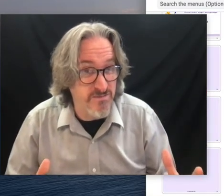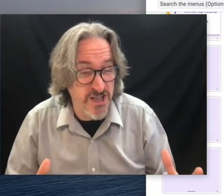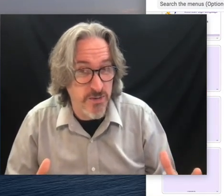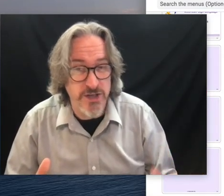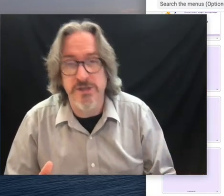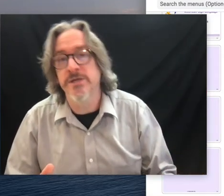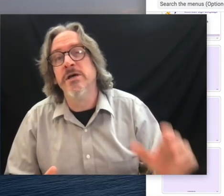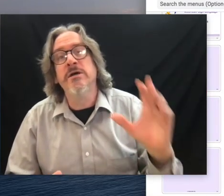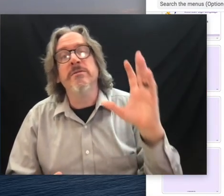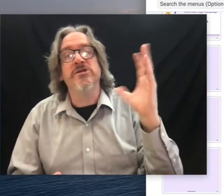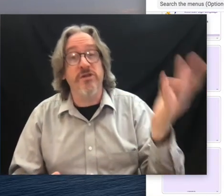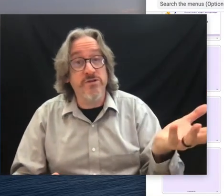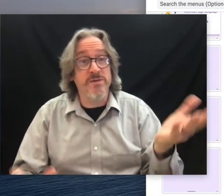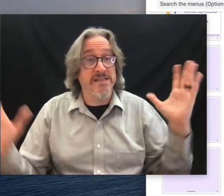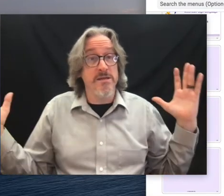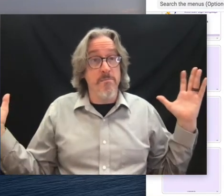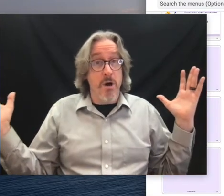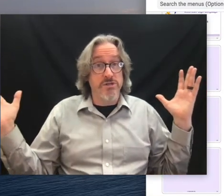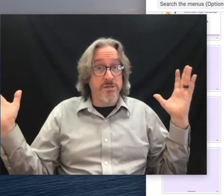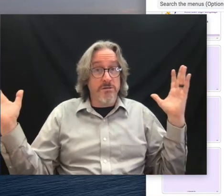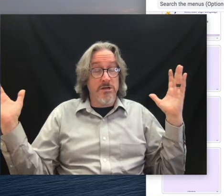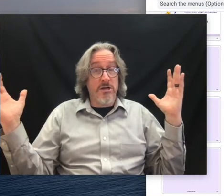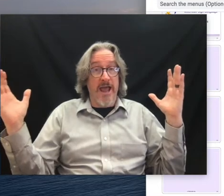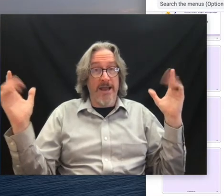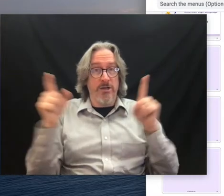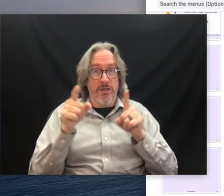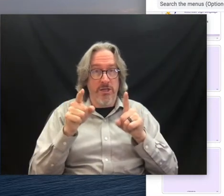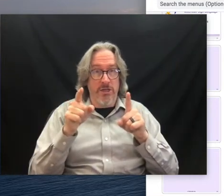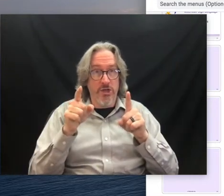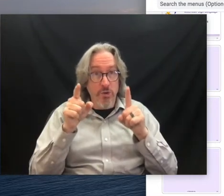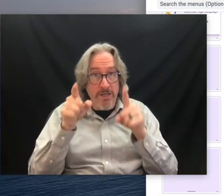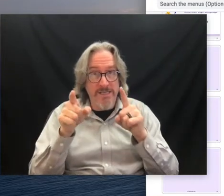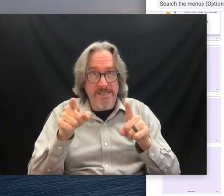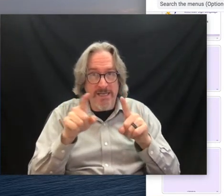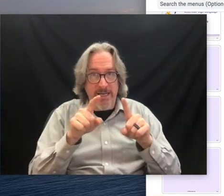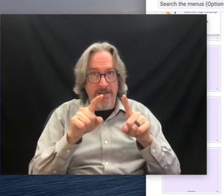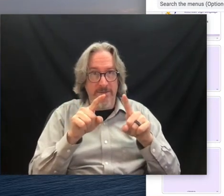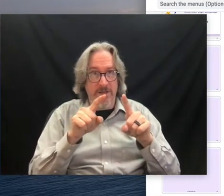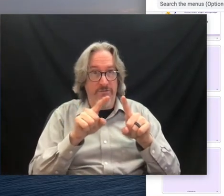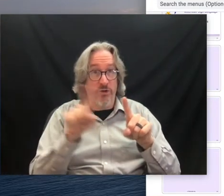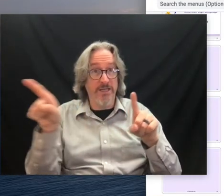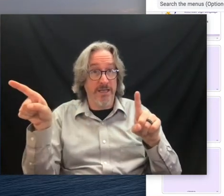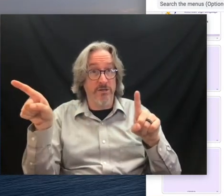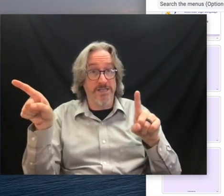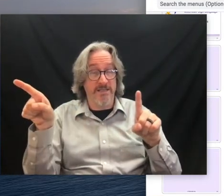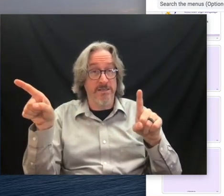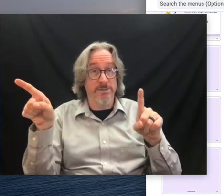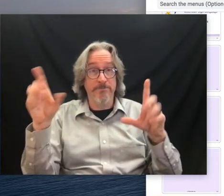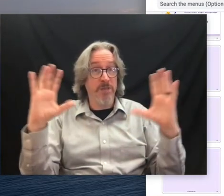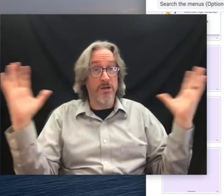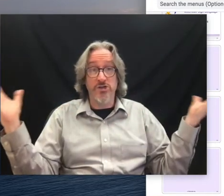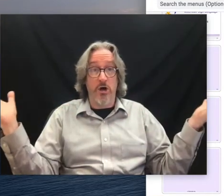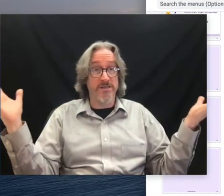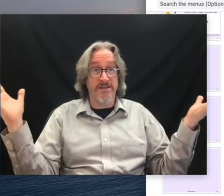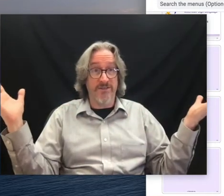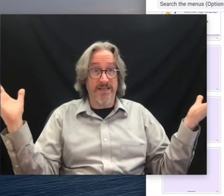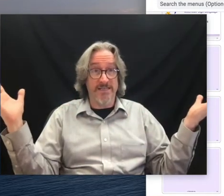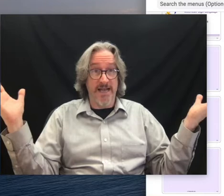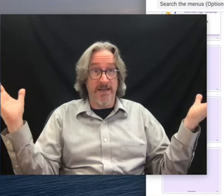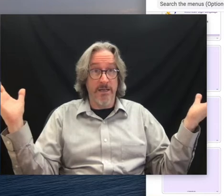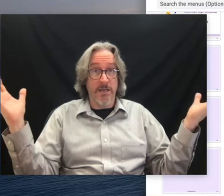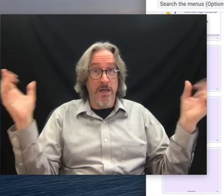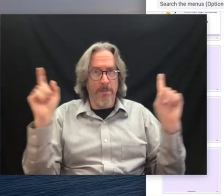of situations. So the first one has the most. And you can see if you look at the English sentence, here's all the stuff